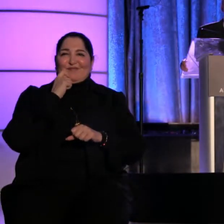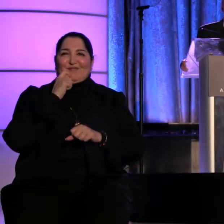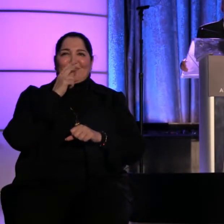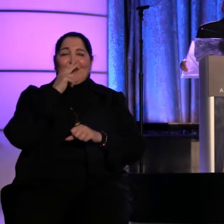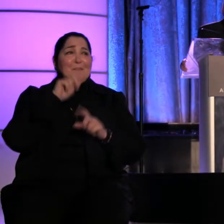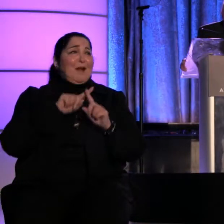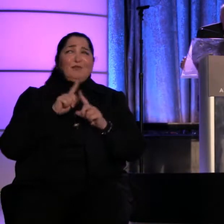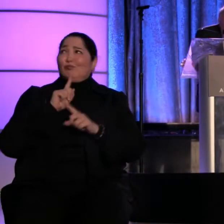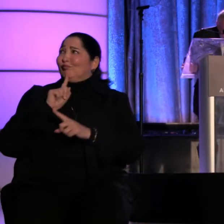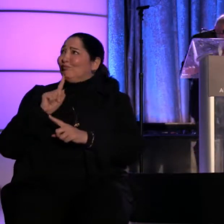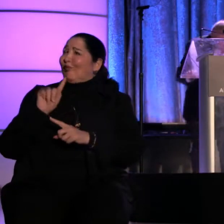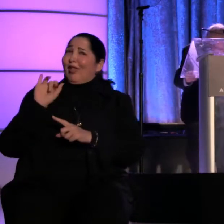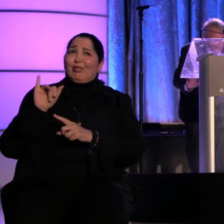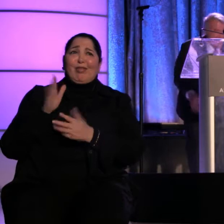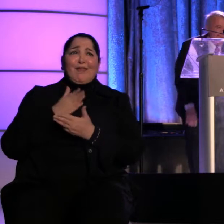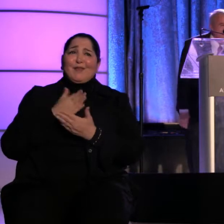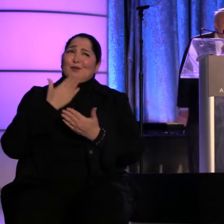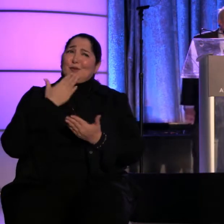so sweet.